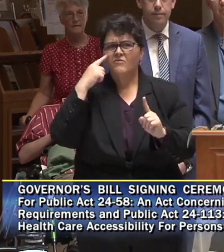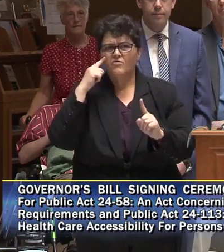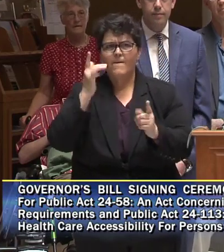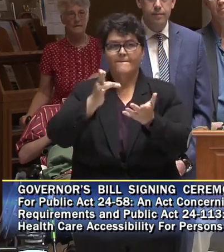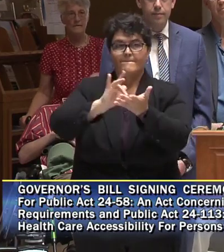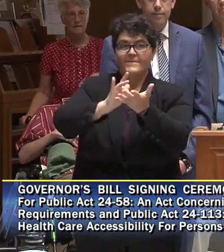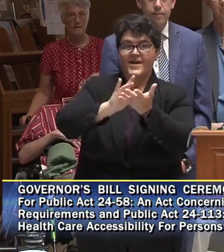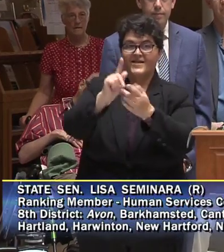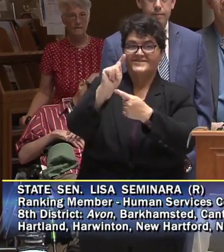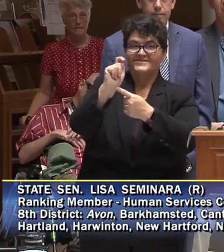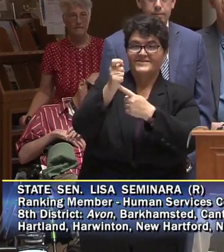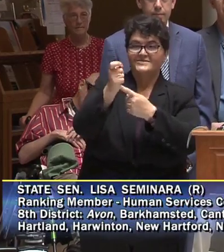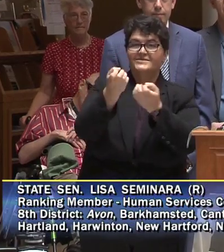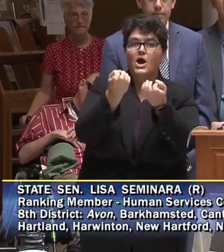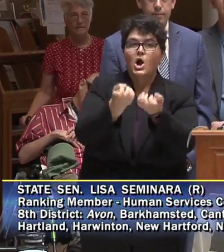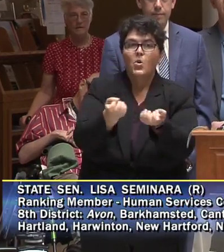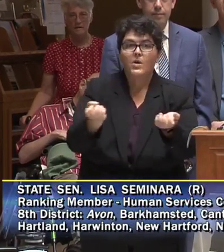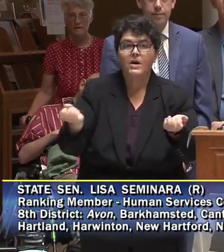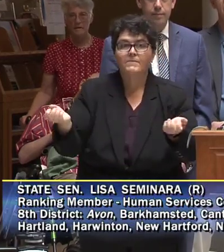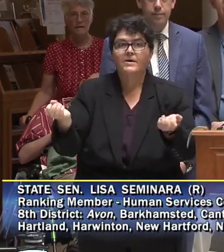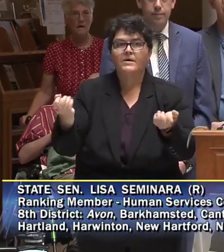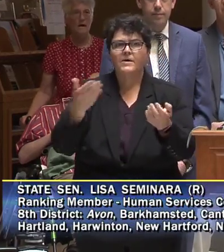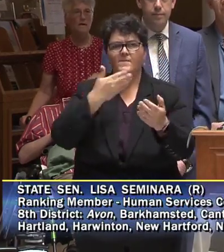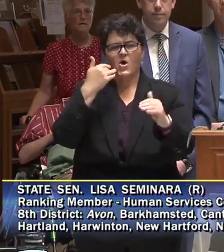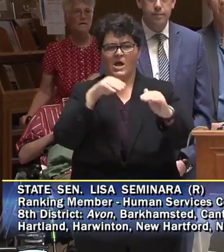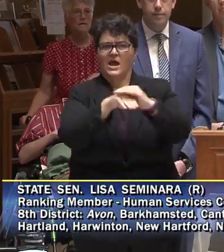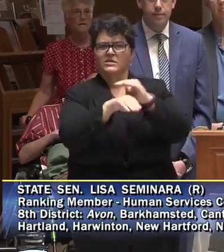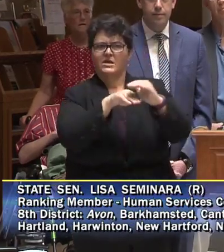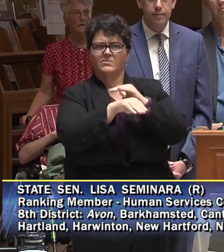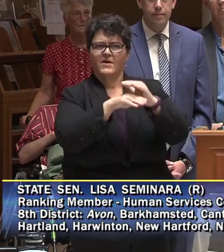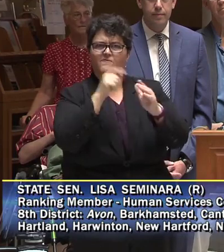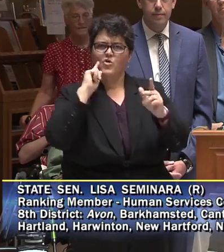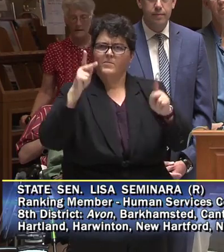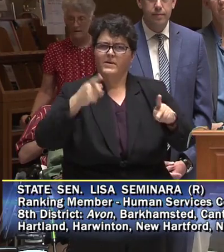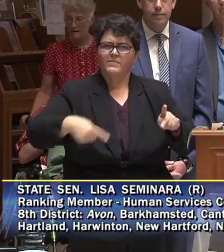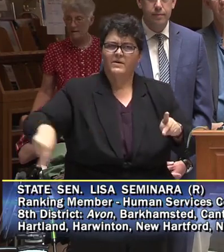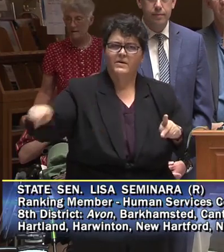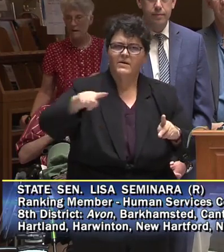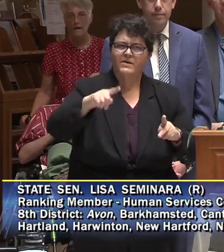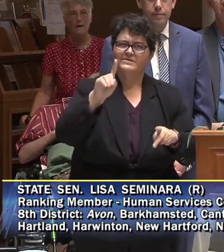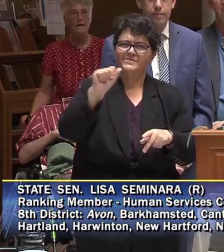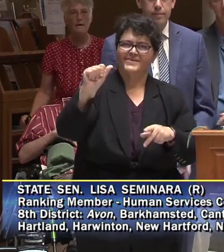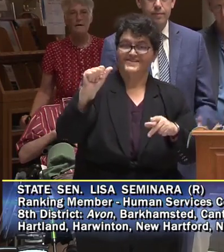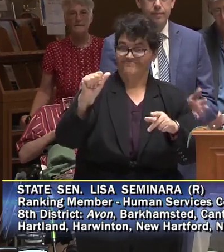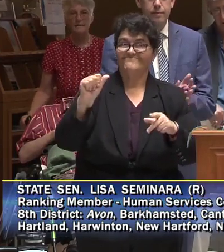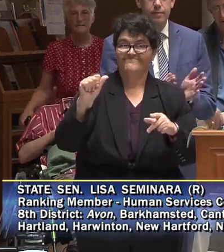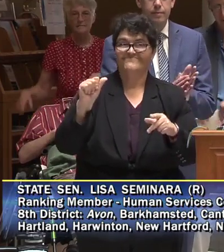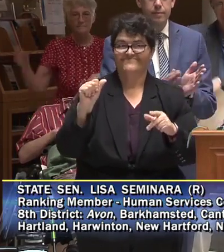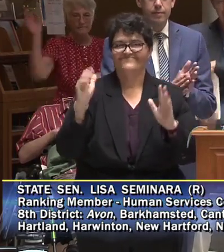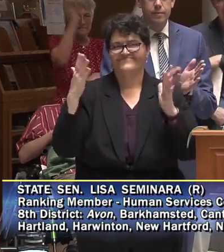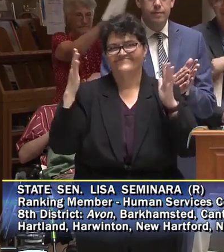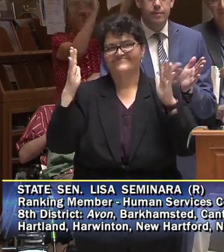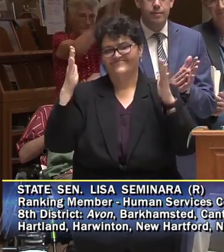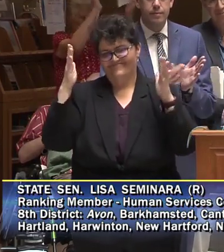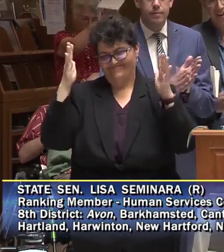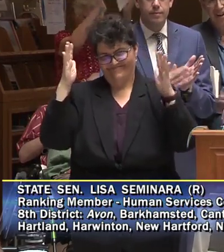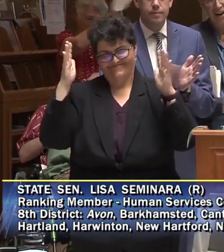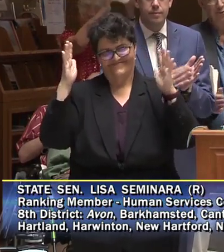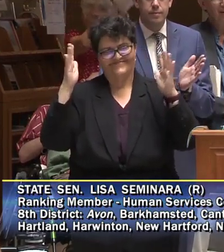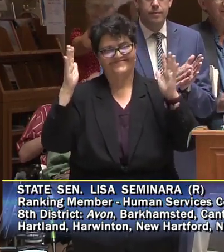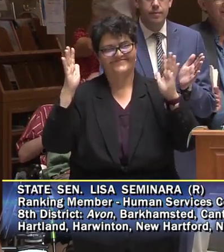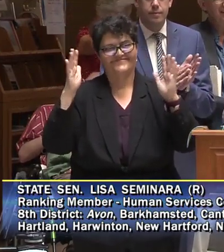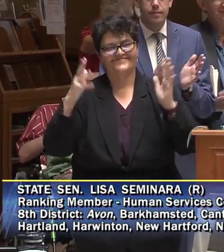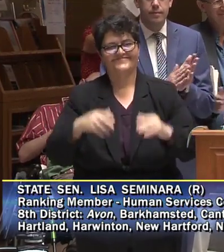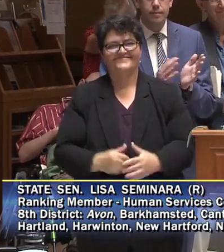equipment and examination rooms for persons with disabilities. The bottom